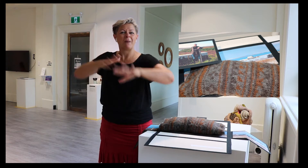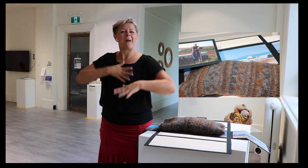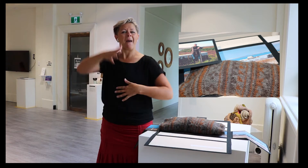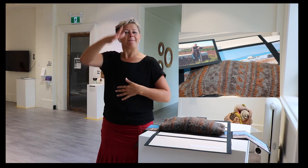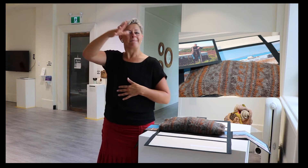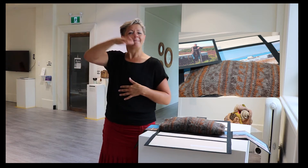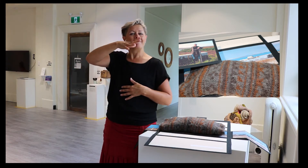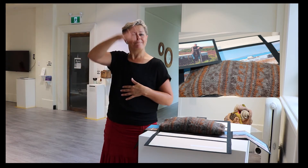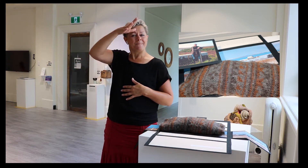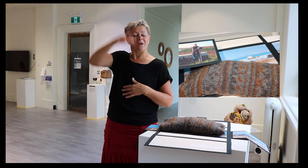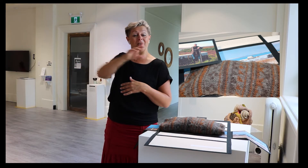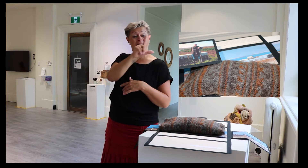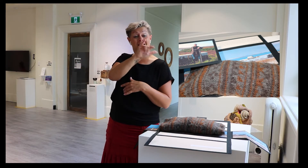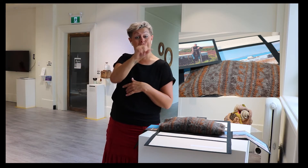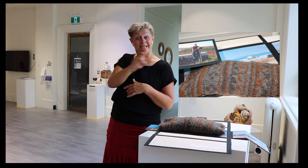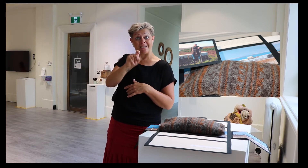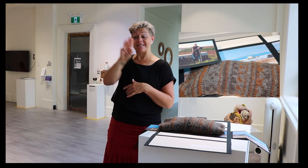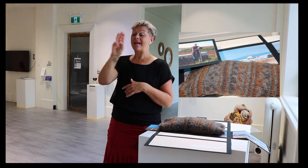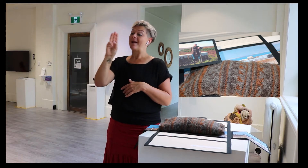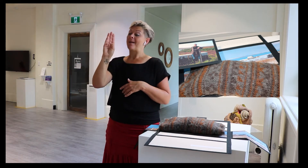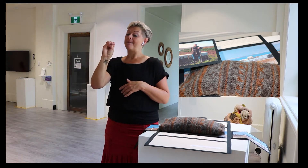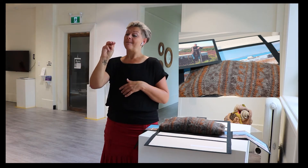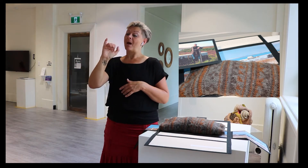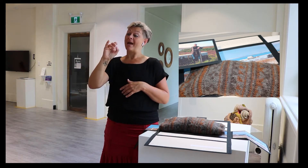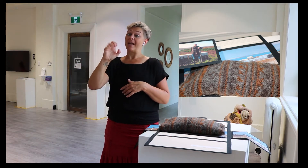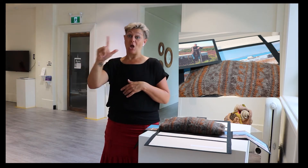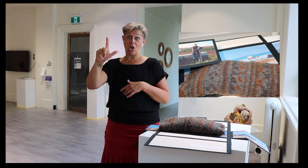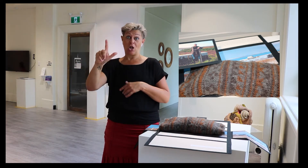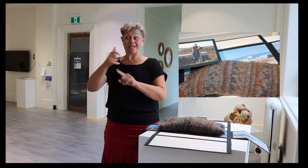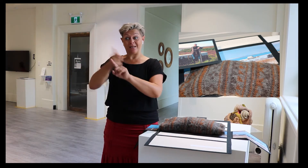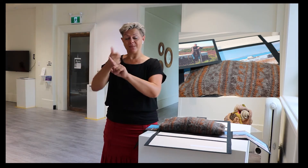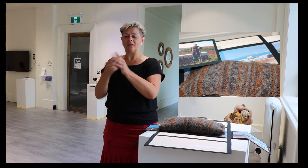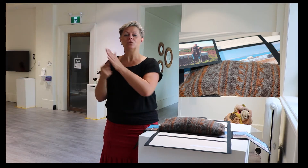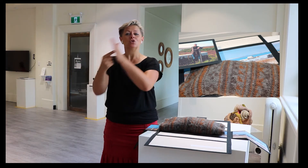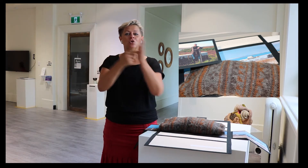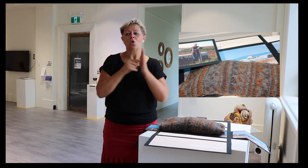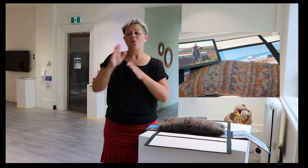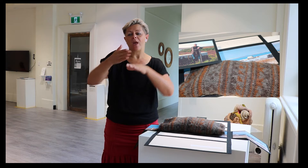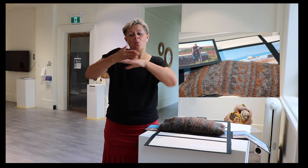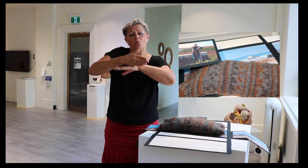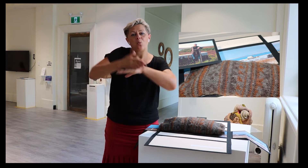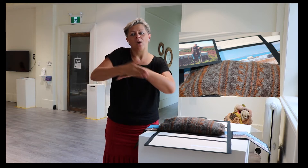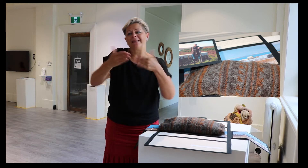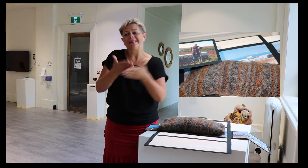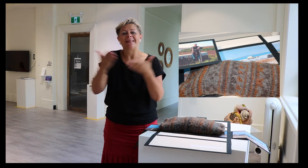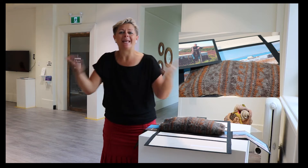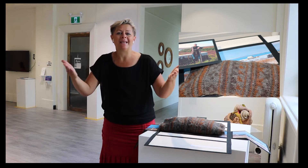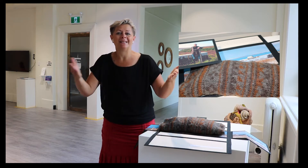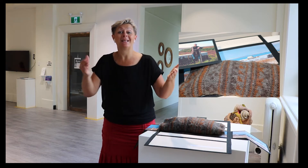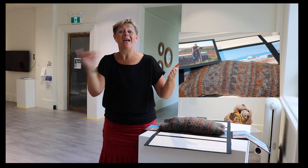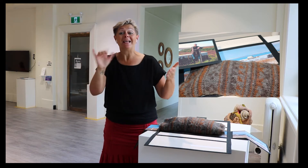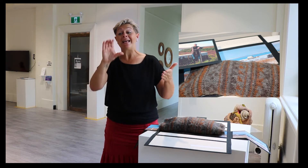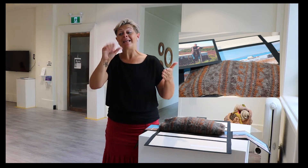parents, Liz and Michael O'Donnell, exhibited their decorated turned wood, and Camilla Eames exhibited her